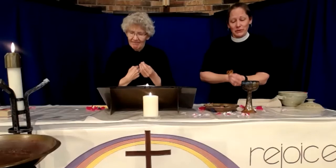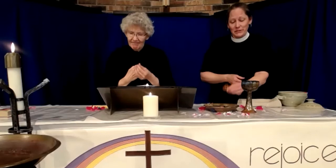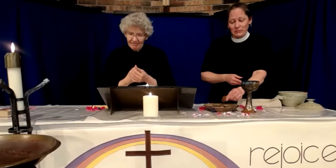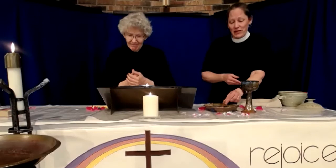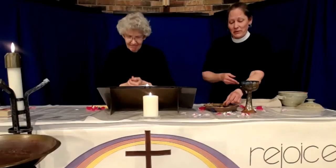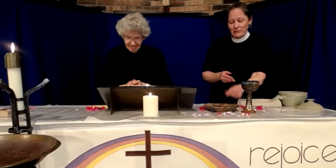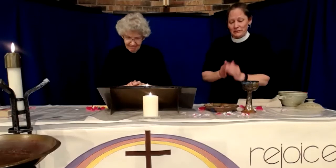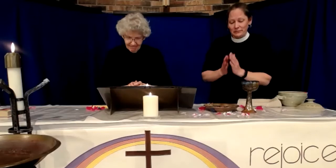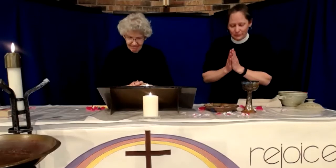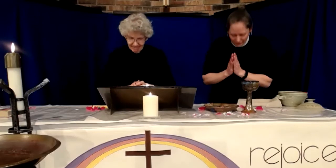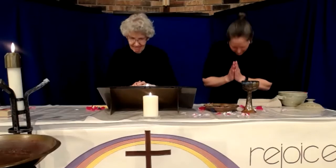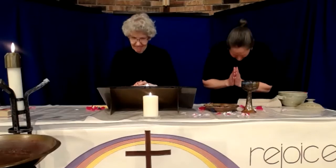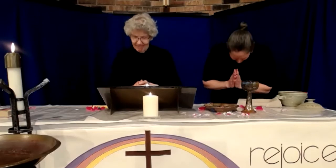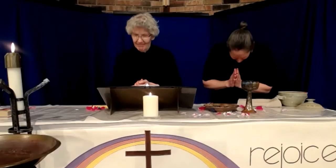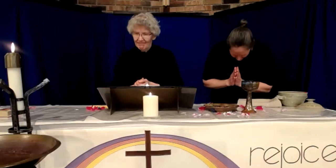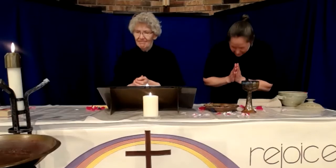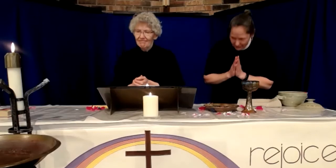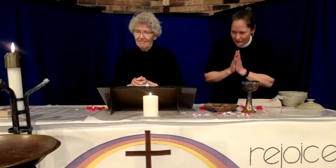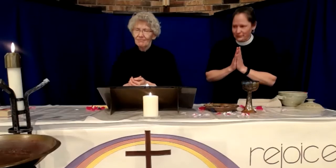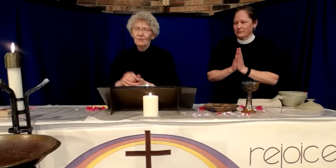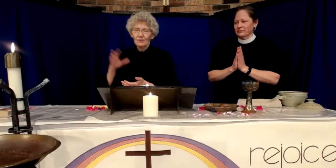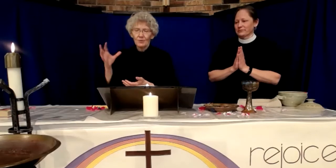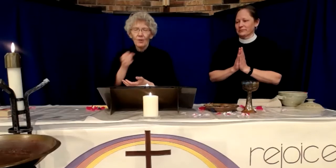the remembrance of me."